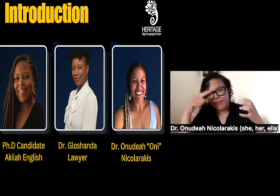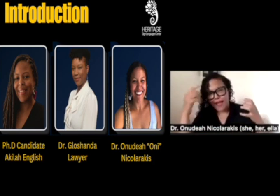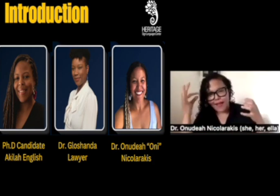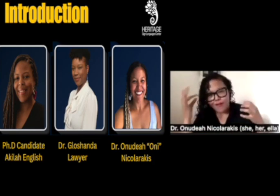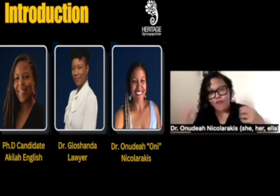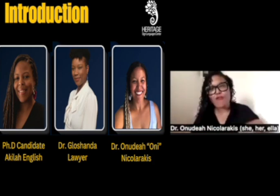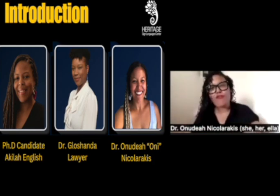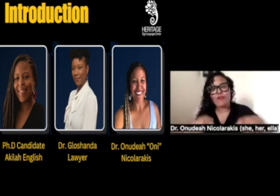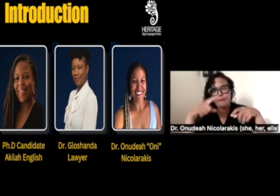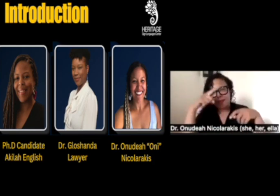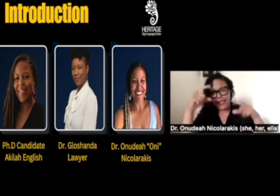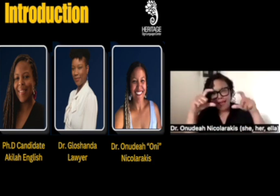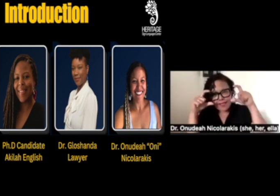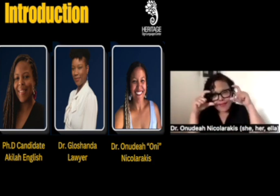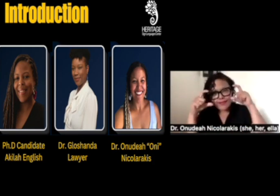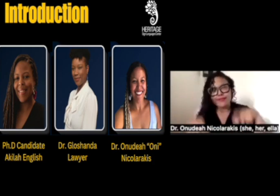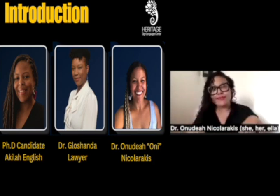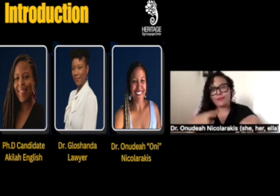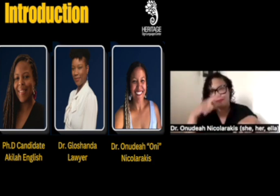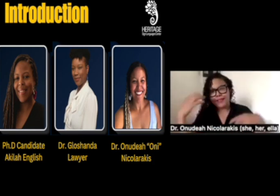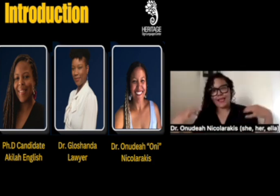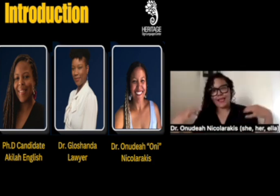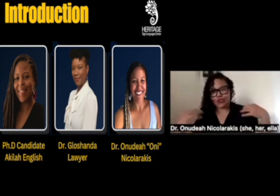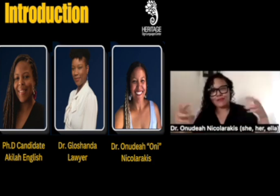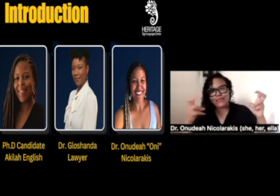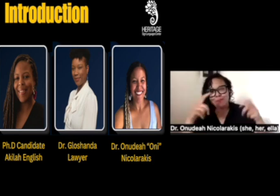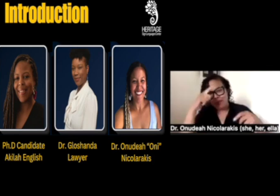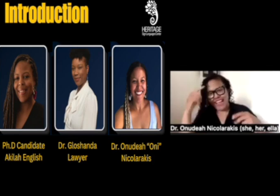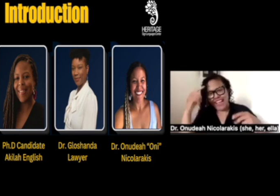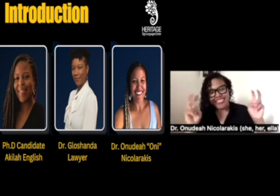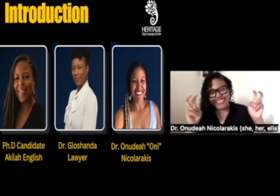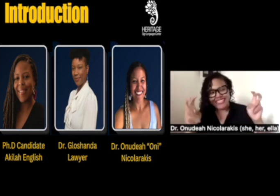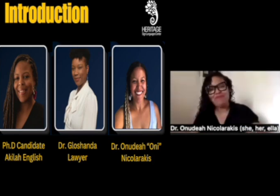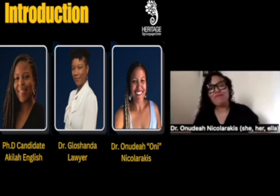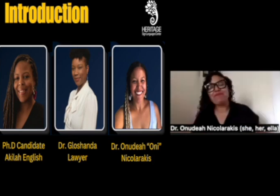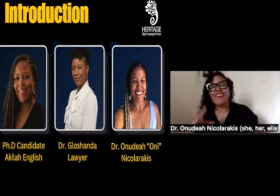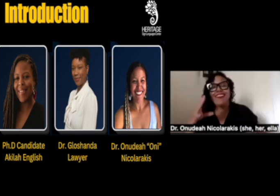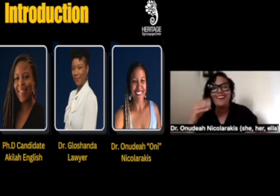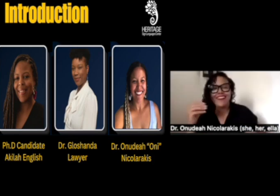caramel skin, curly black hair, black glasses, a black t-shirt,